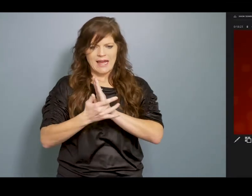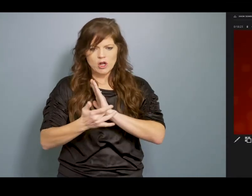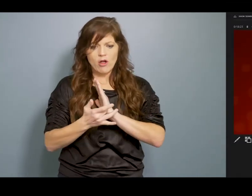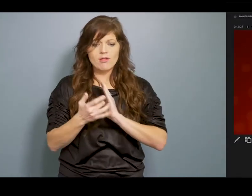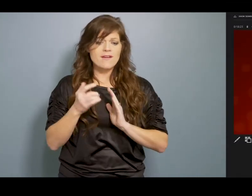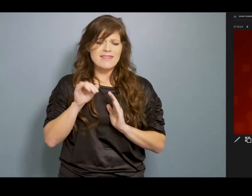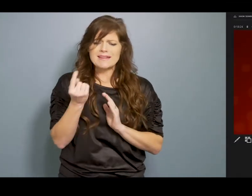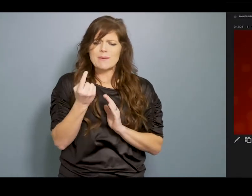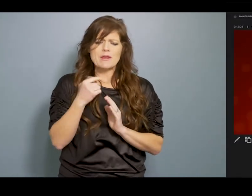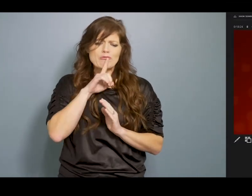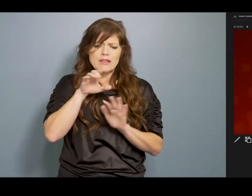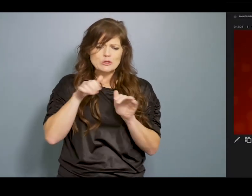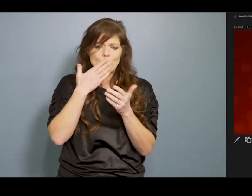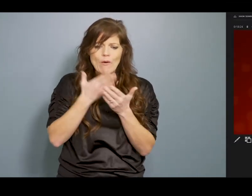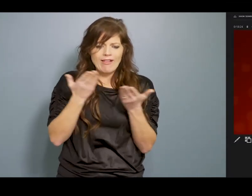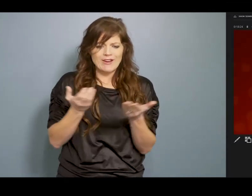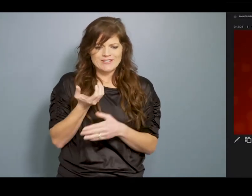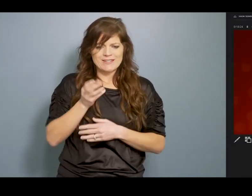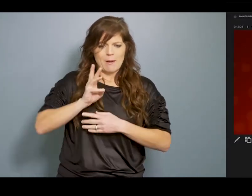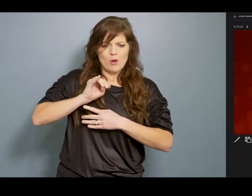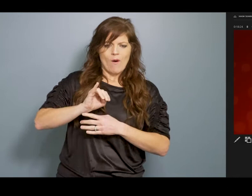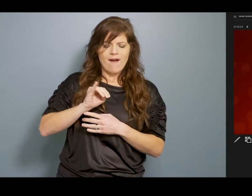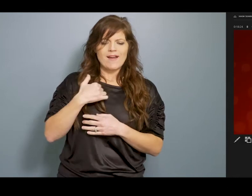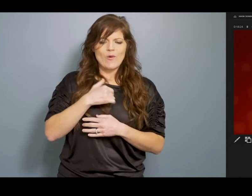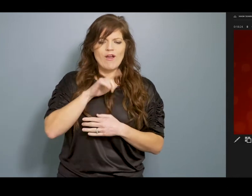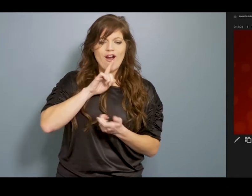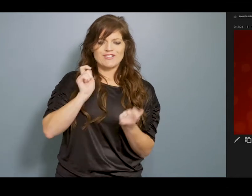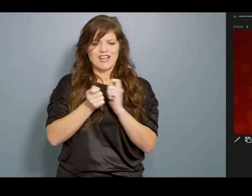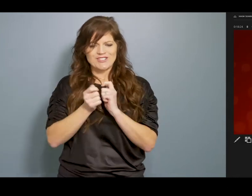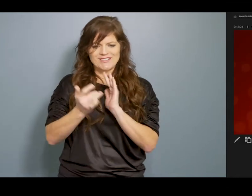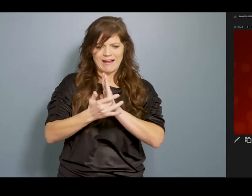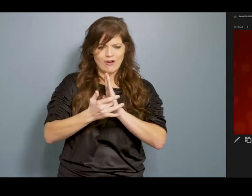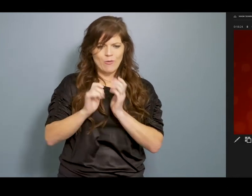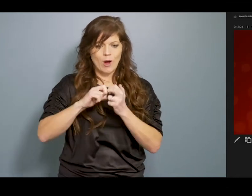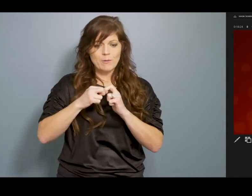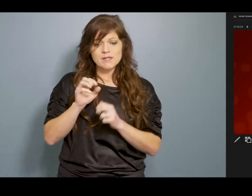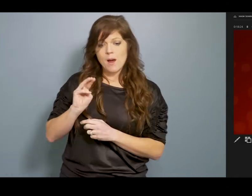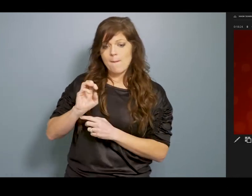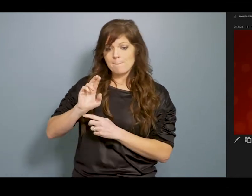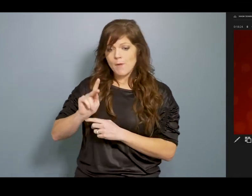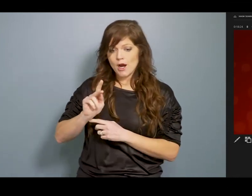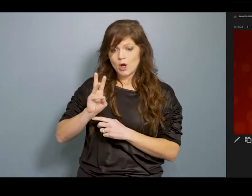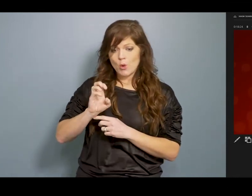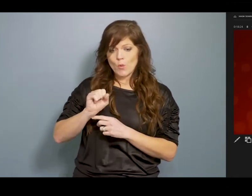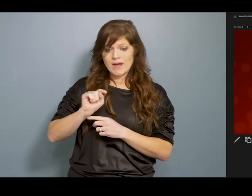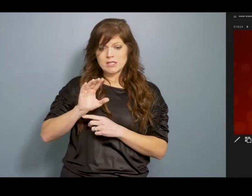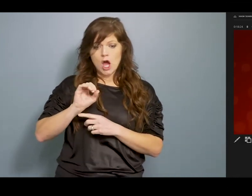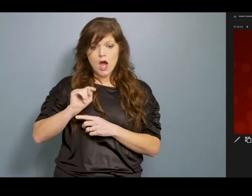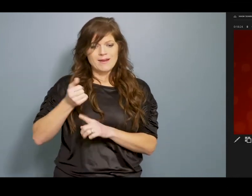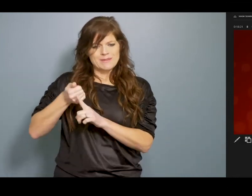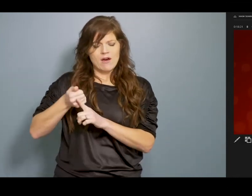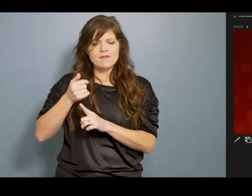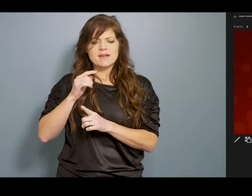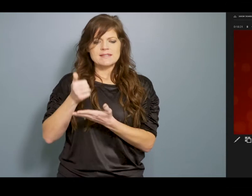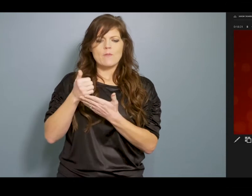fly and as we're going. And I'm getting some reminders from Mark Westcott, who's helping to herd